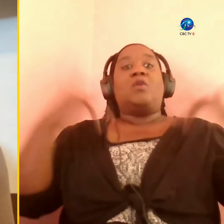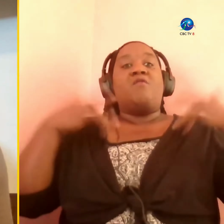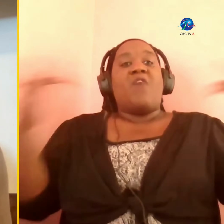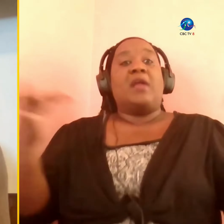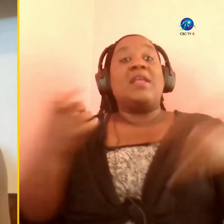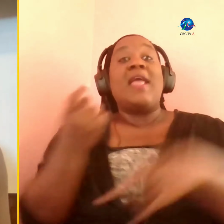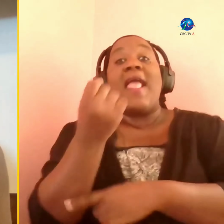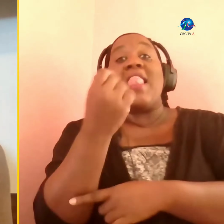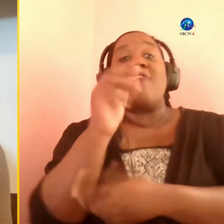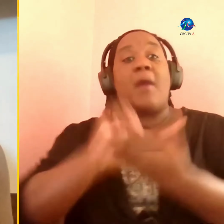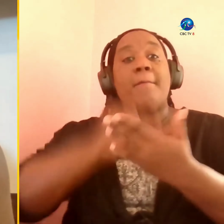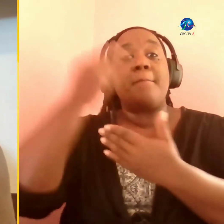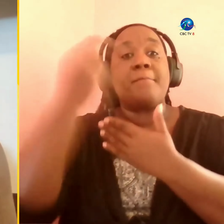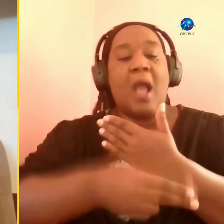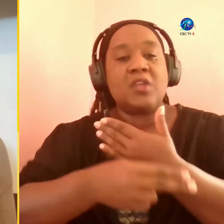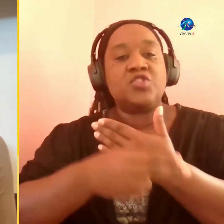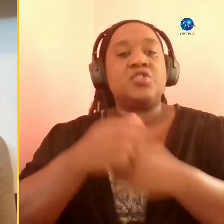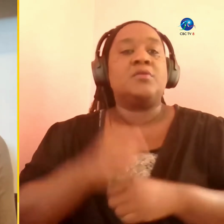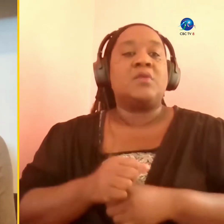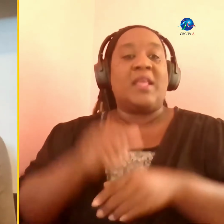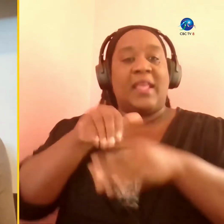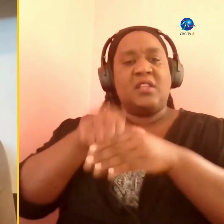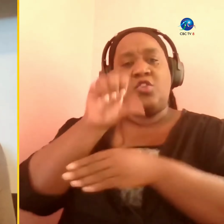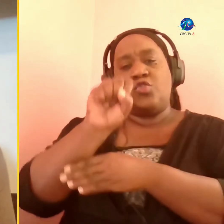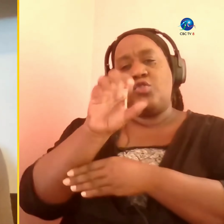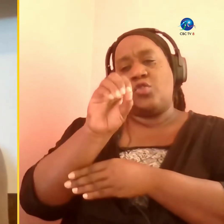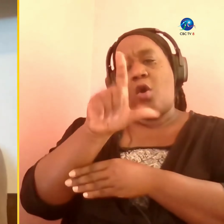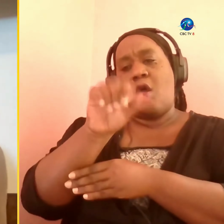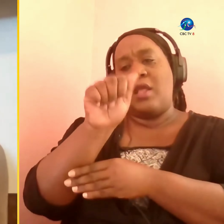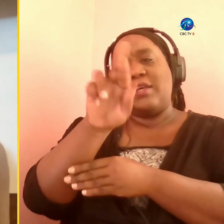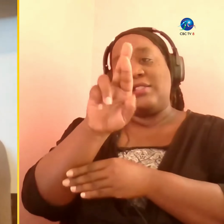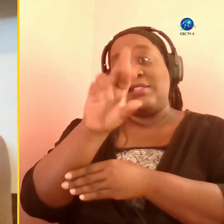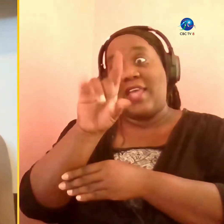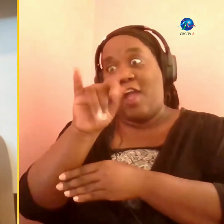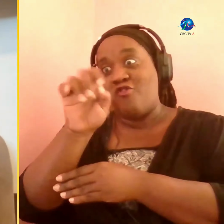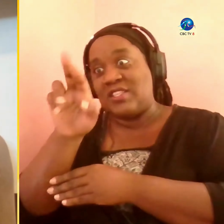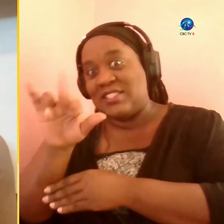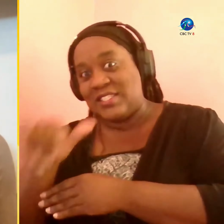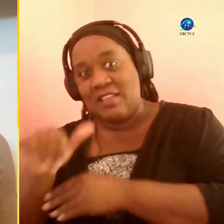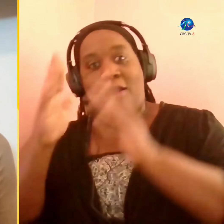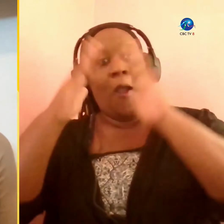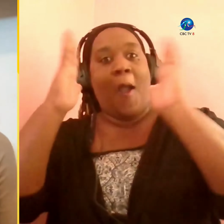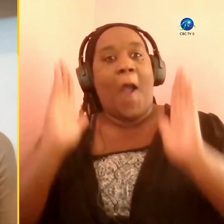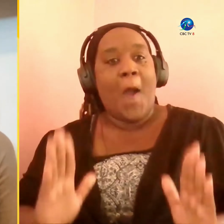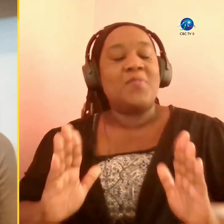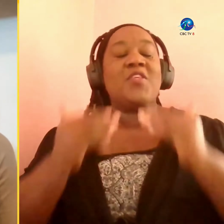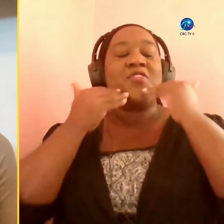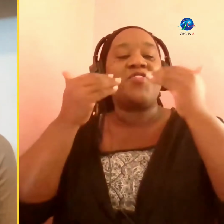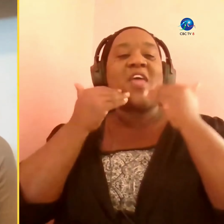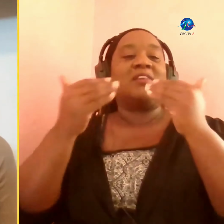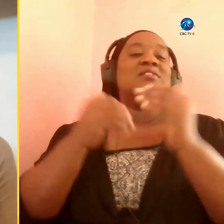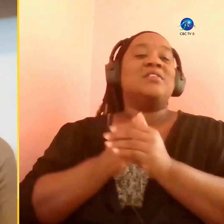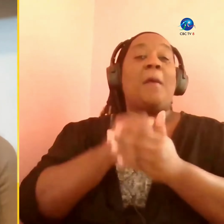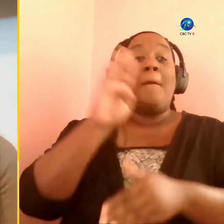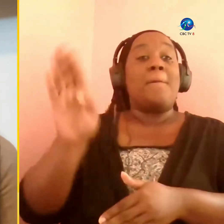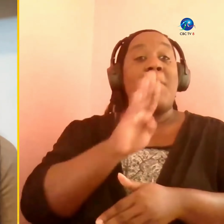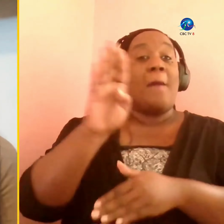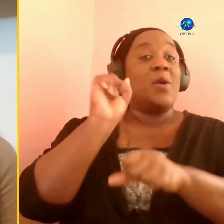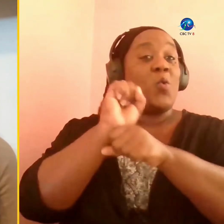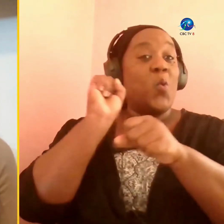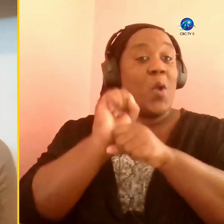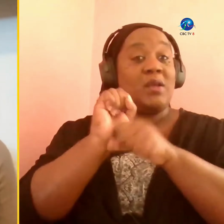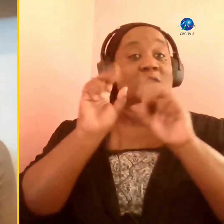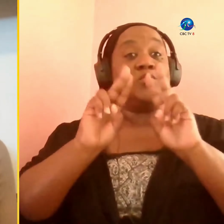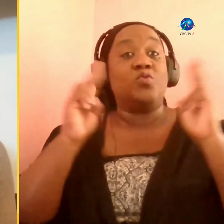Solidarity House, thanks to the Barbados Workers Union. We have formed a partnership with the BWU and we're very